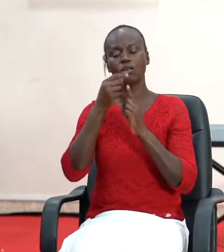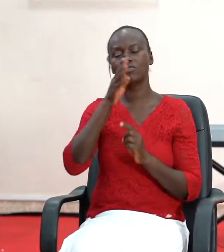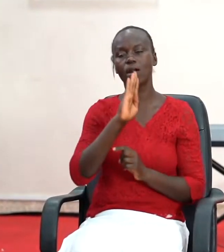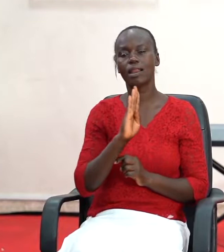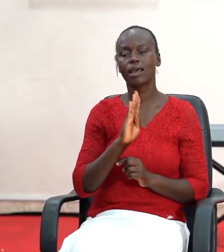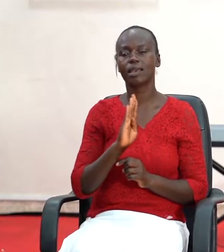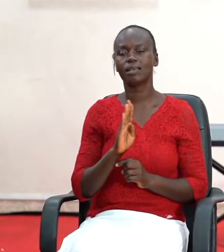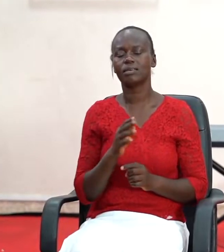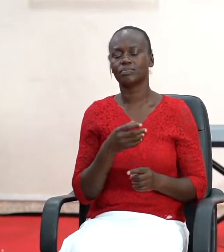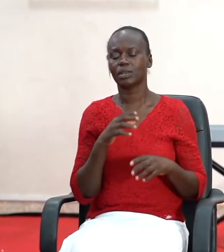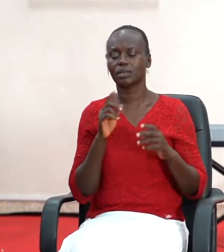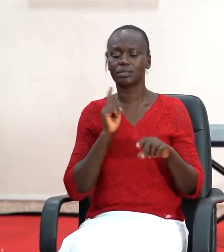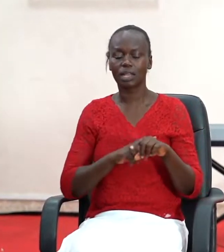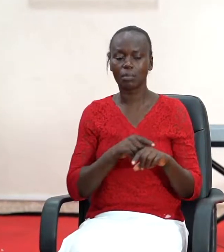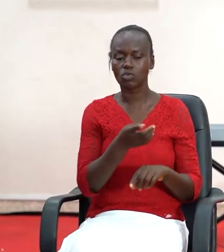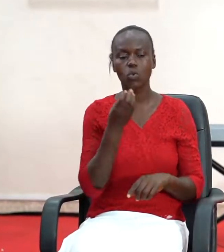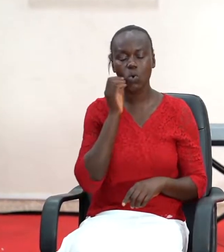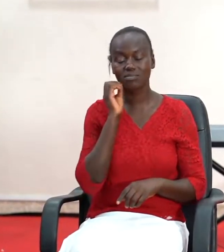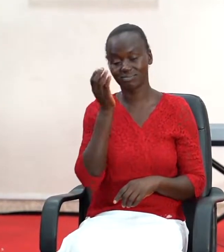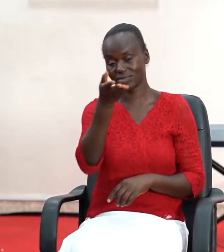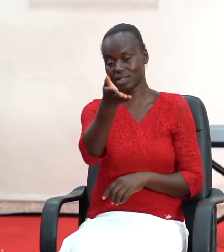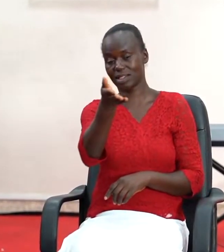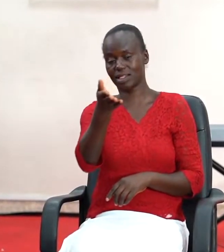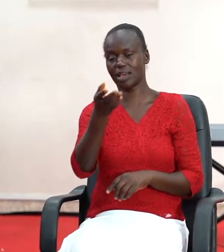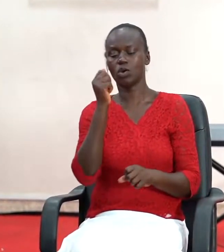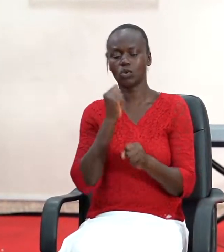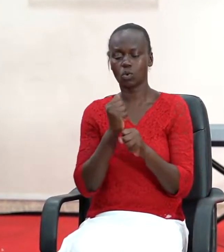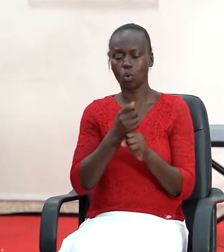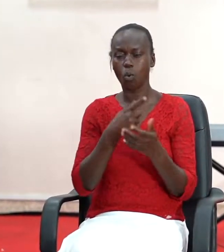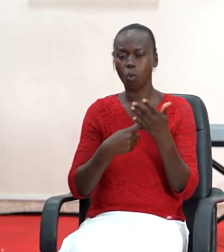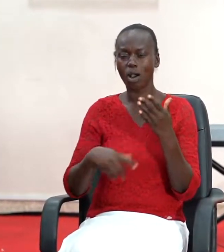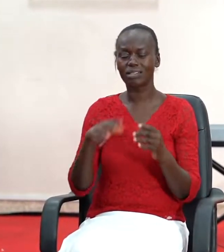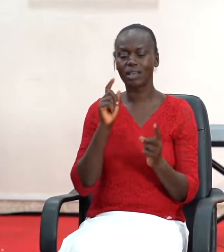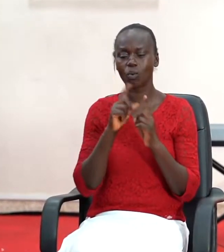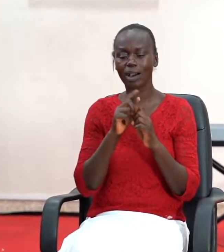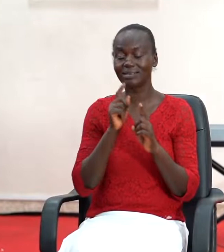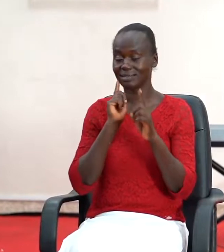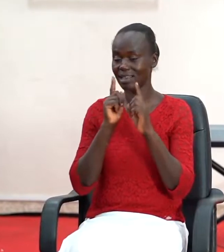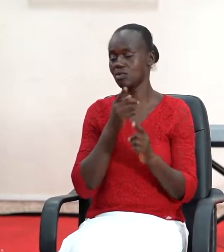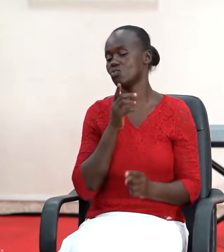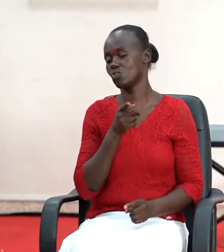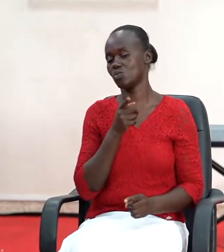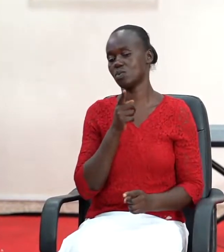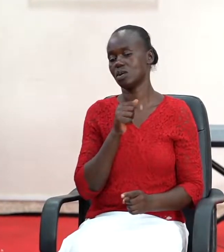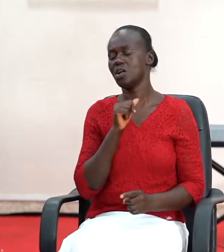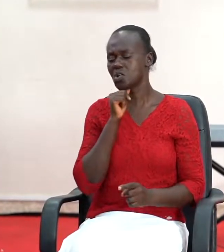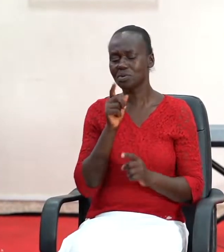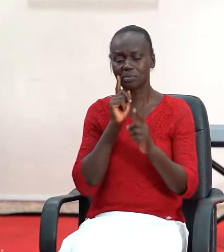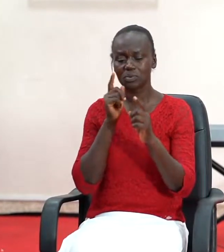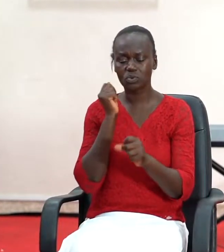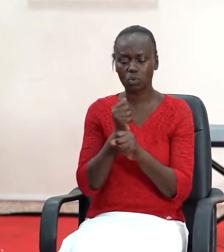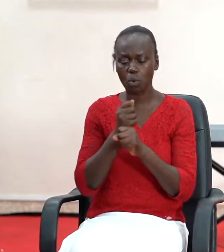ukiwa hapo home, obey the word of God. Fanya kenye word inasema manzi. Usifanya kenye mabeshte wanataka